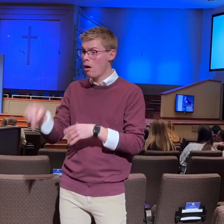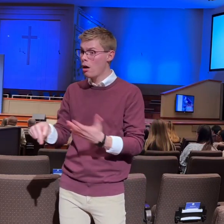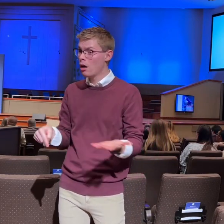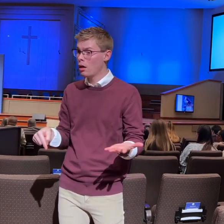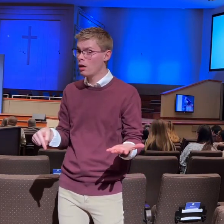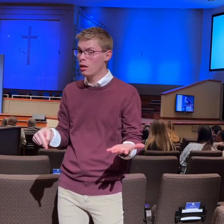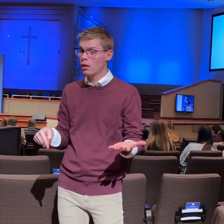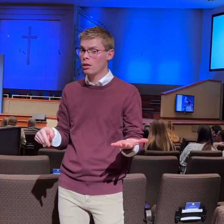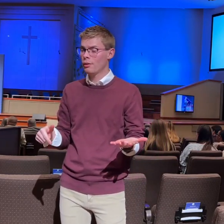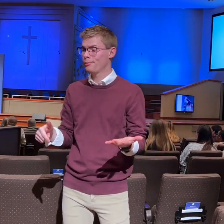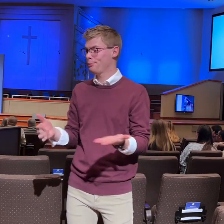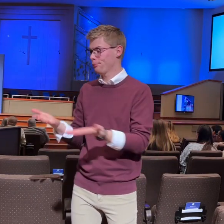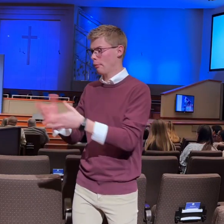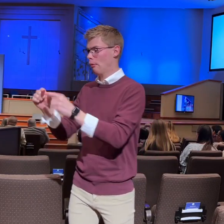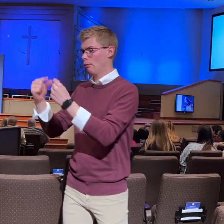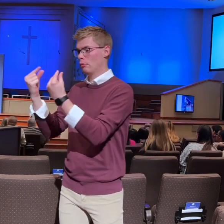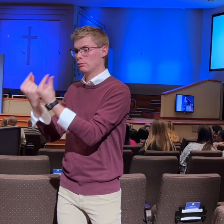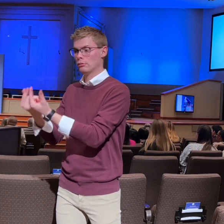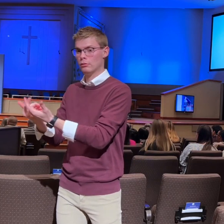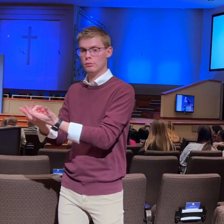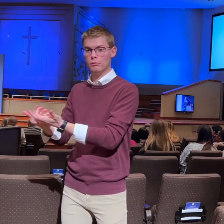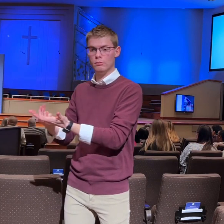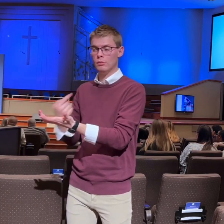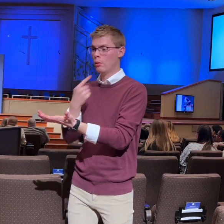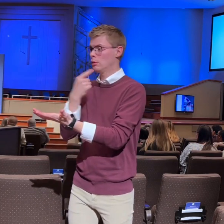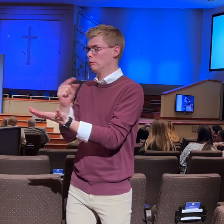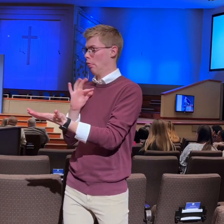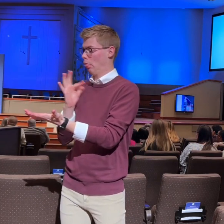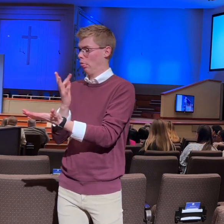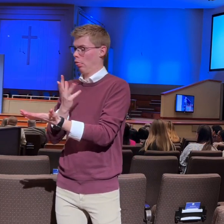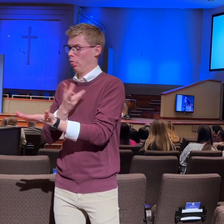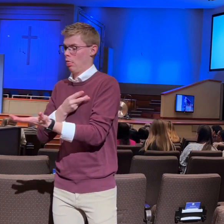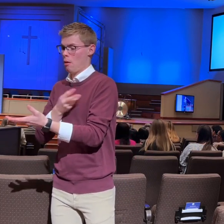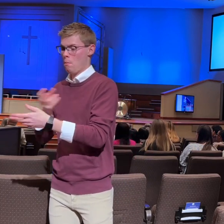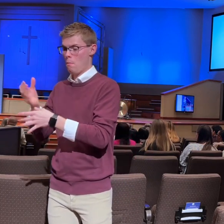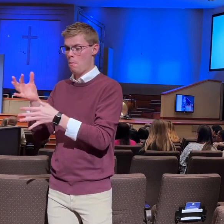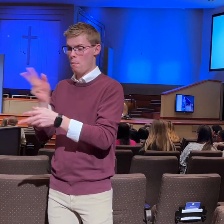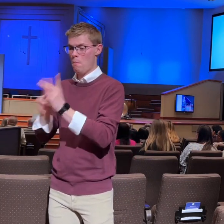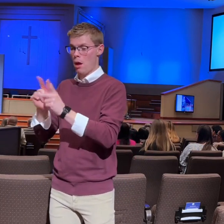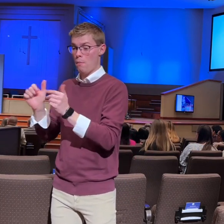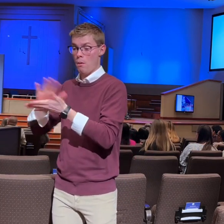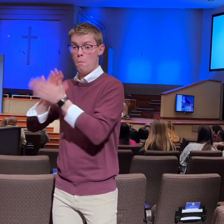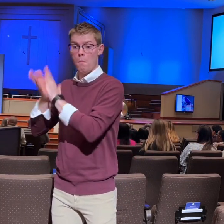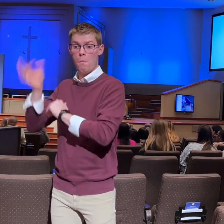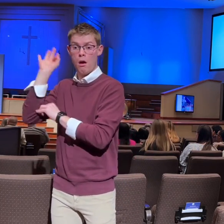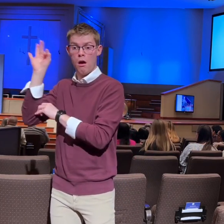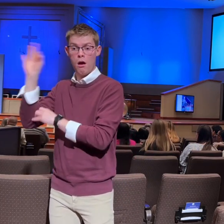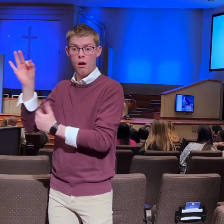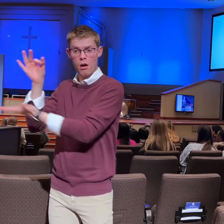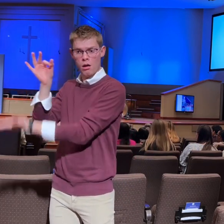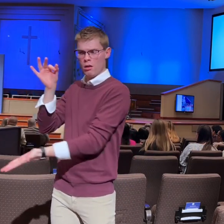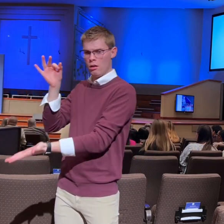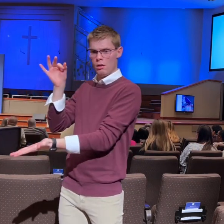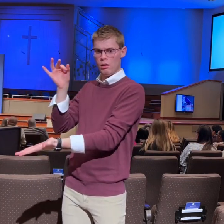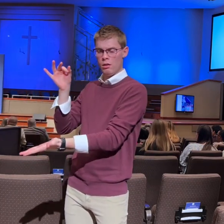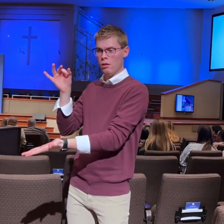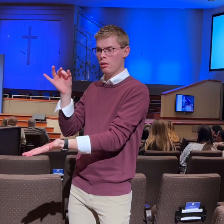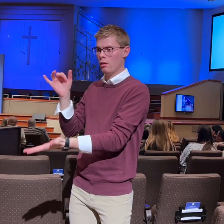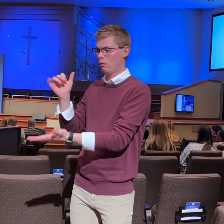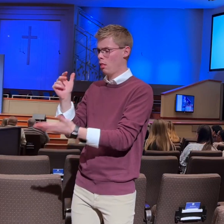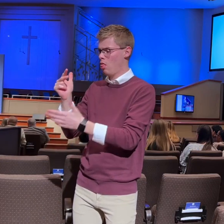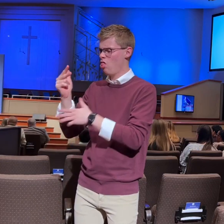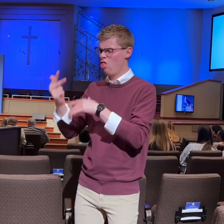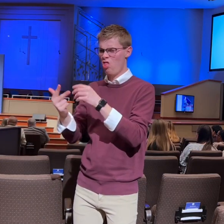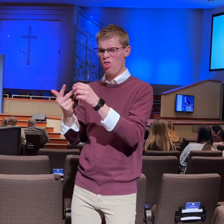let me tell you, the American Baptists were ordaining homosexuals way many years ago. 30 years ago, they were turning away from the truth. 30 years ago, they were